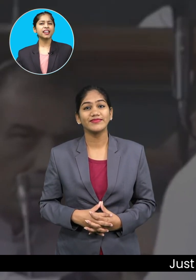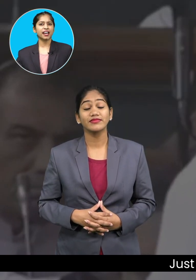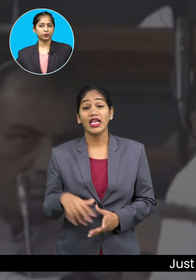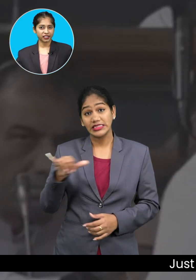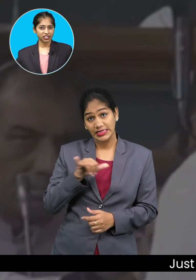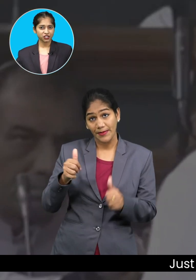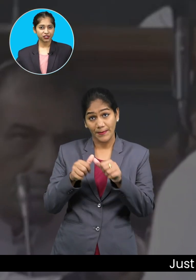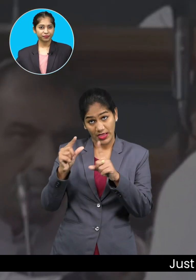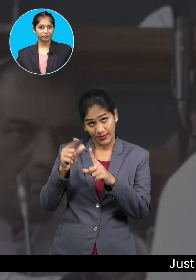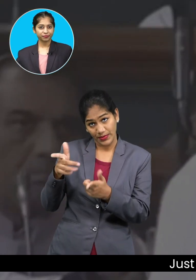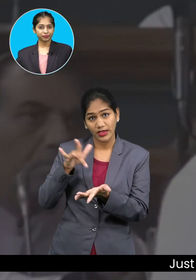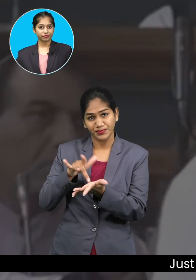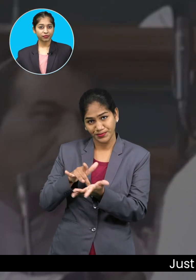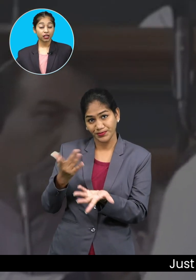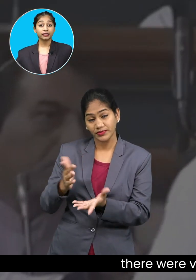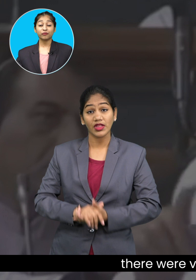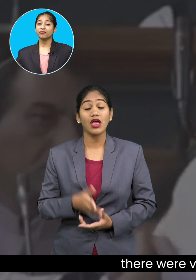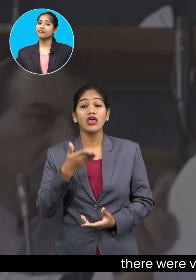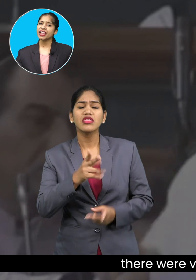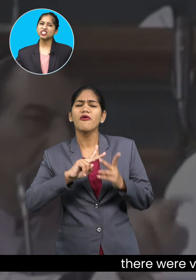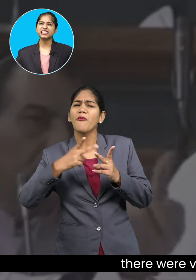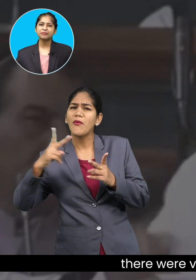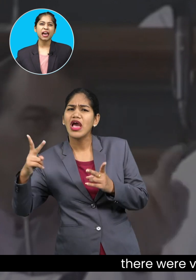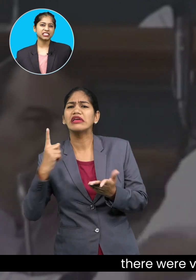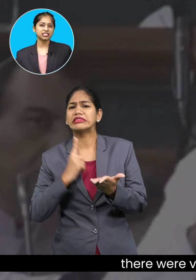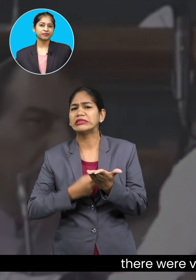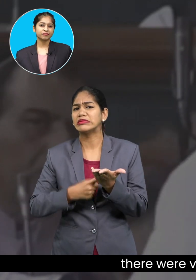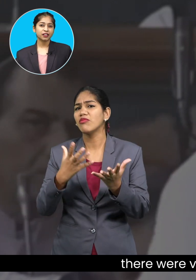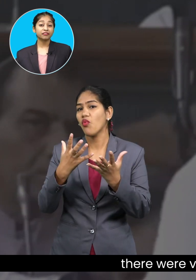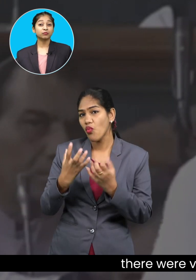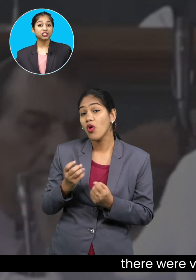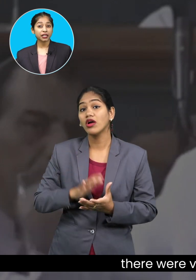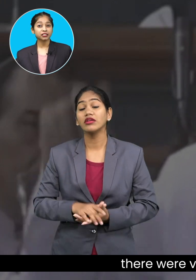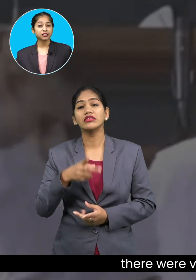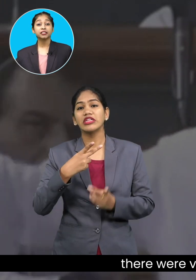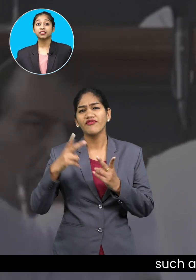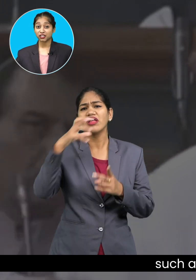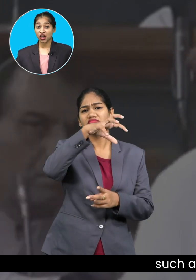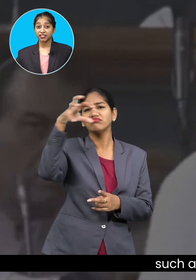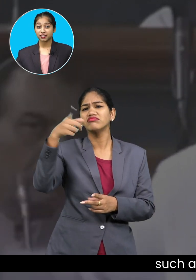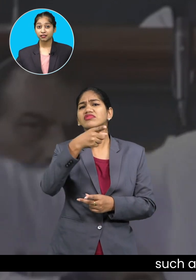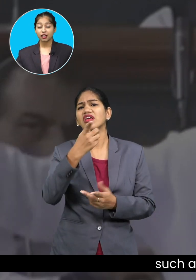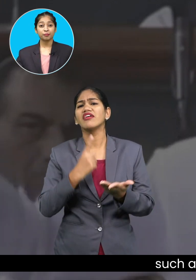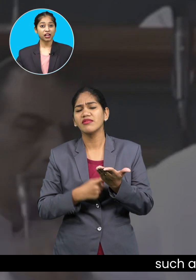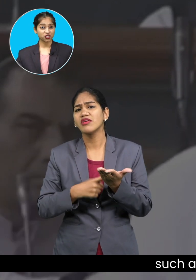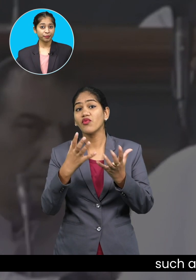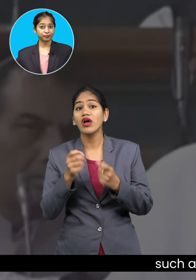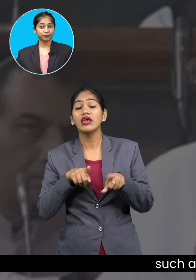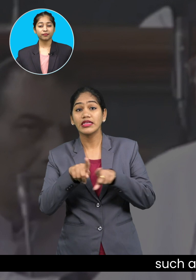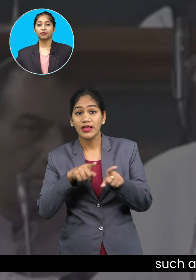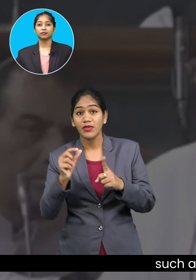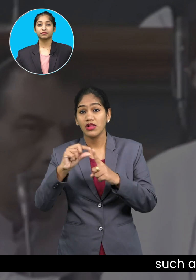Just like Andhra Pradesh, there were various demands from states such as